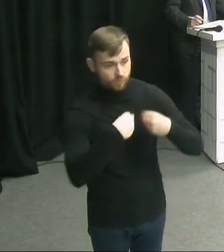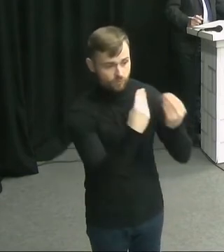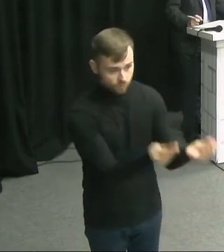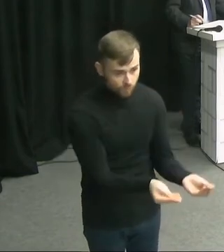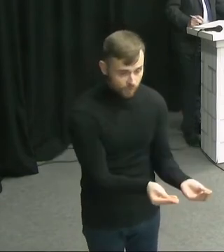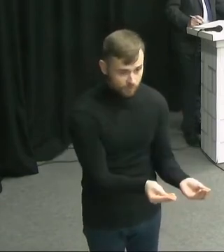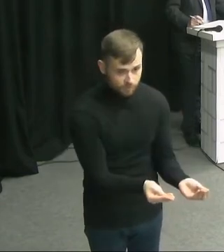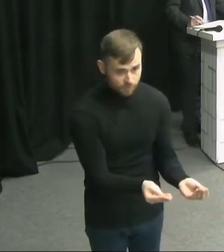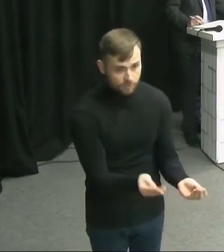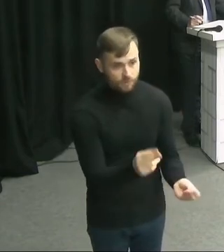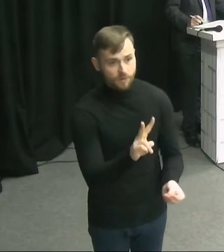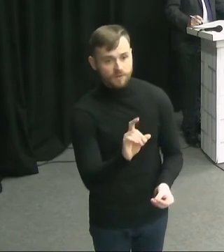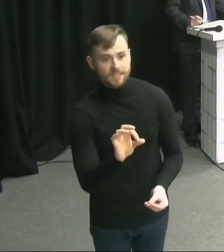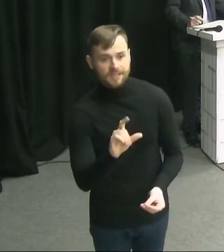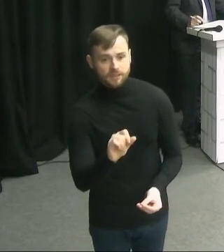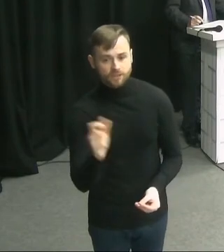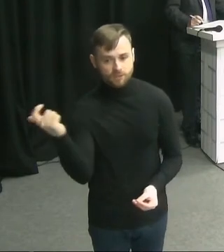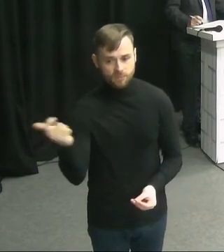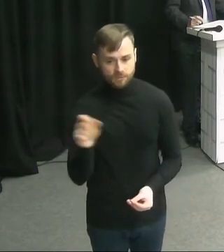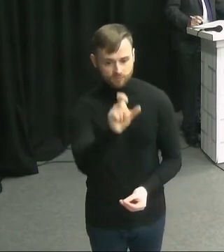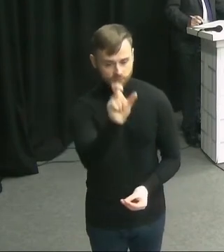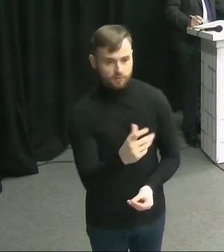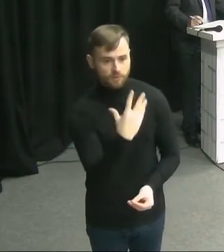more another issues, but then